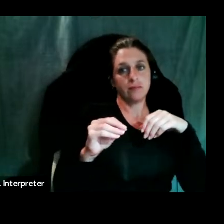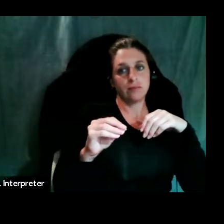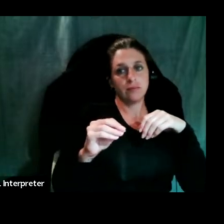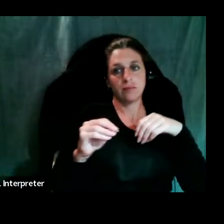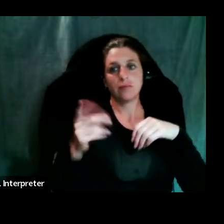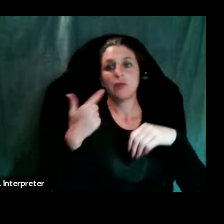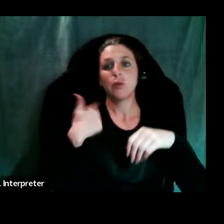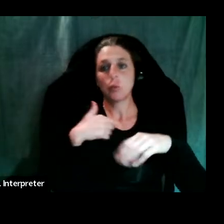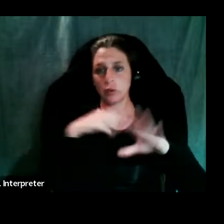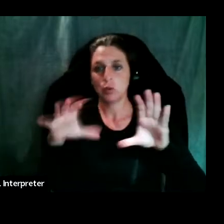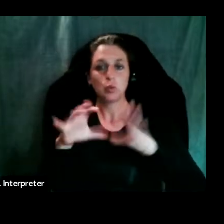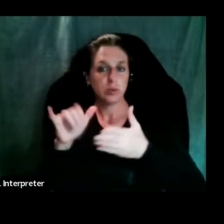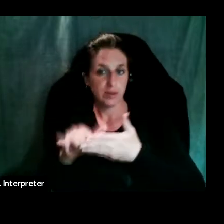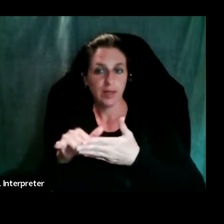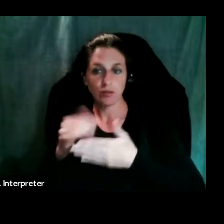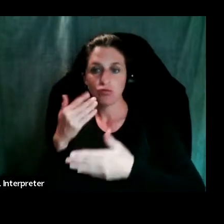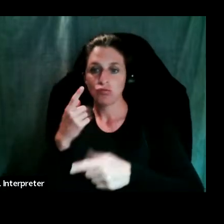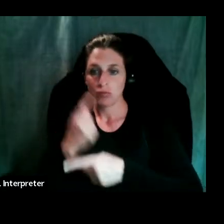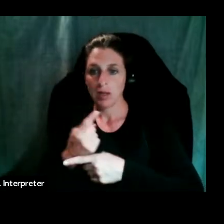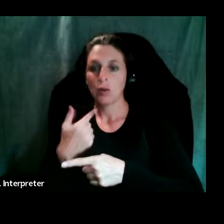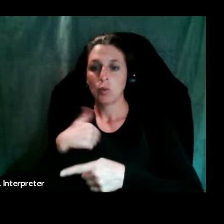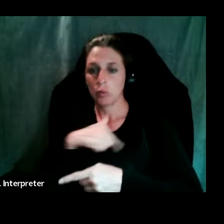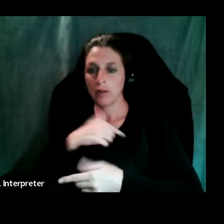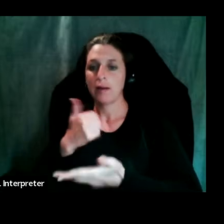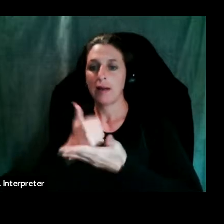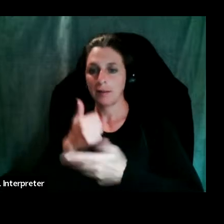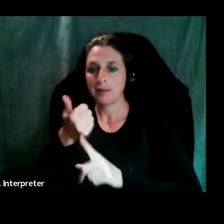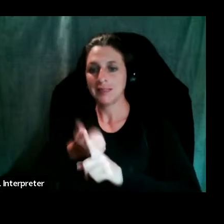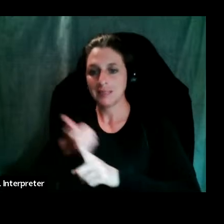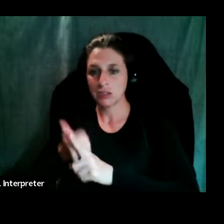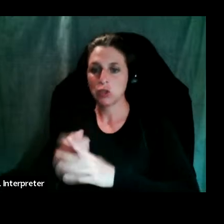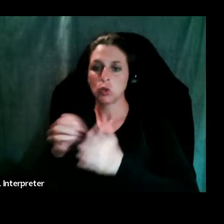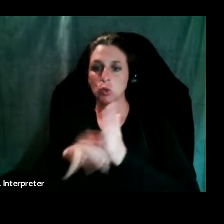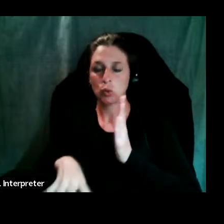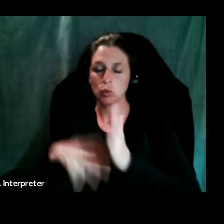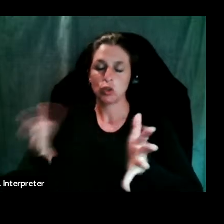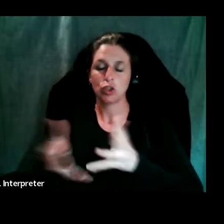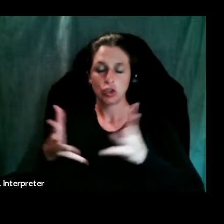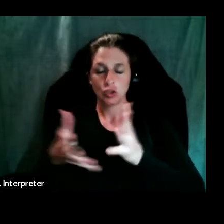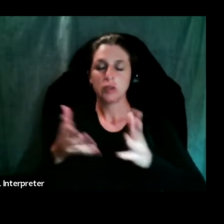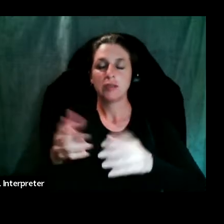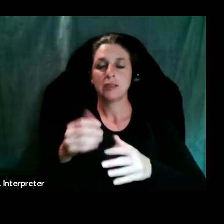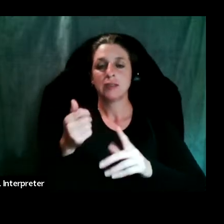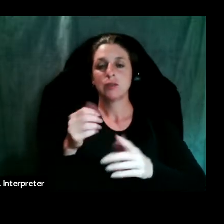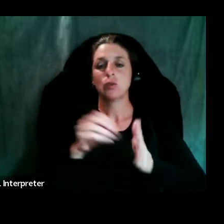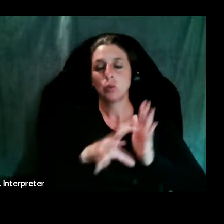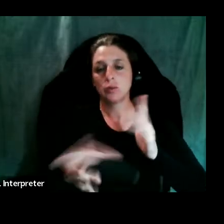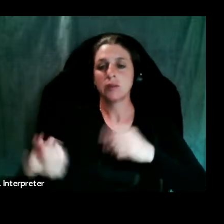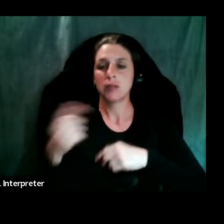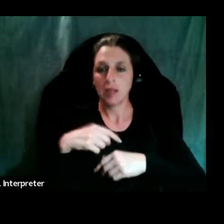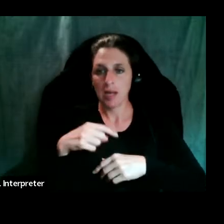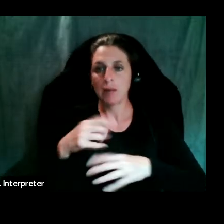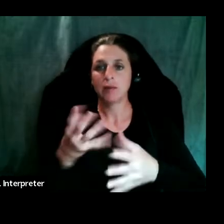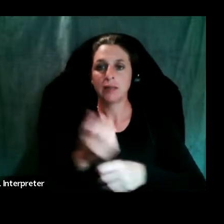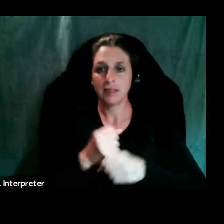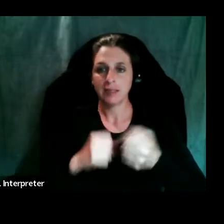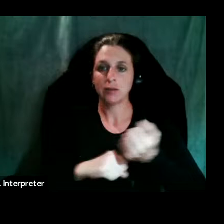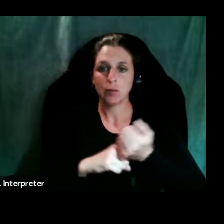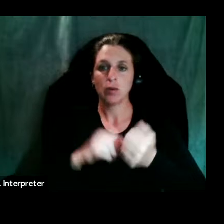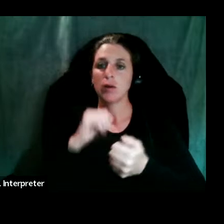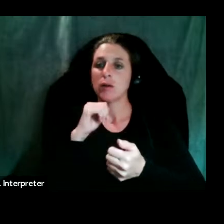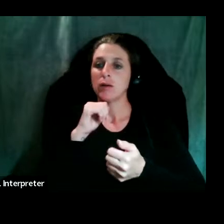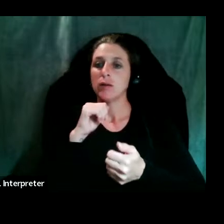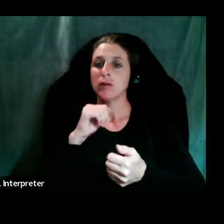we're doing this right. We're helping each student. We're encouraging students to come and get support. And the numbers have doubled. Not the enrollment